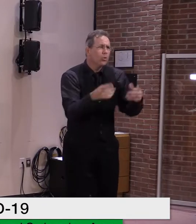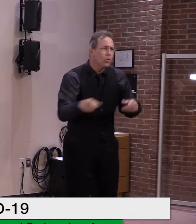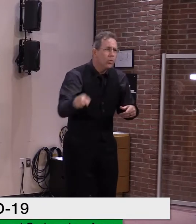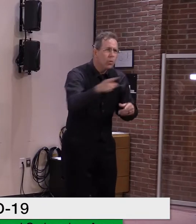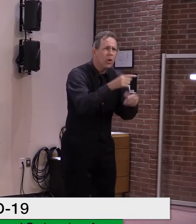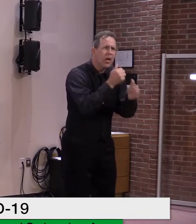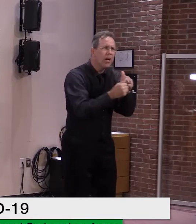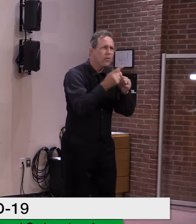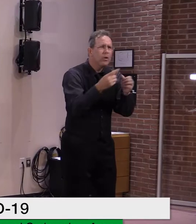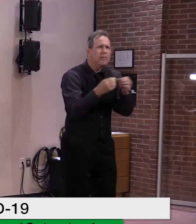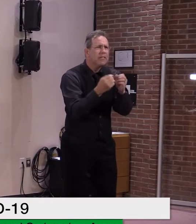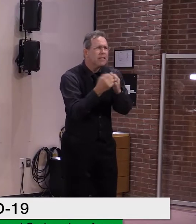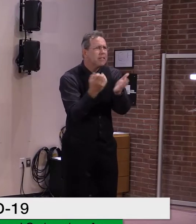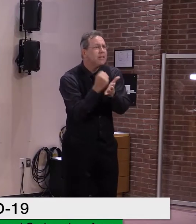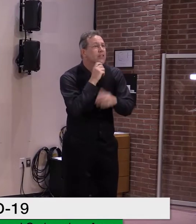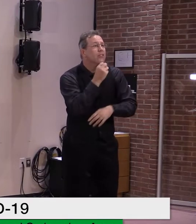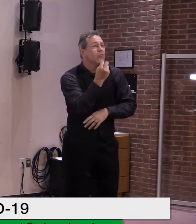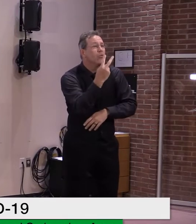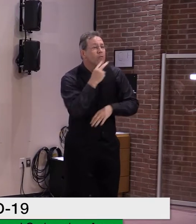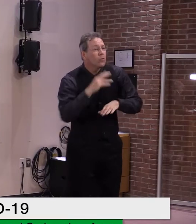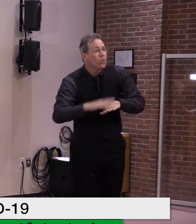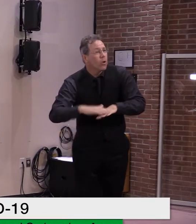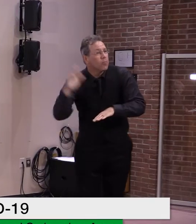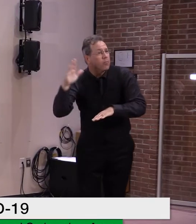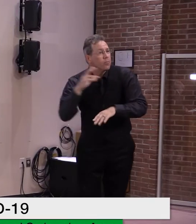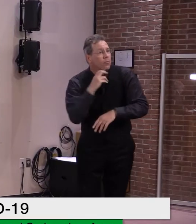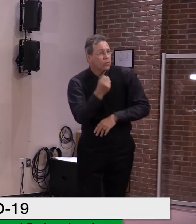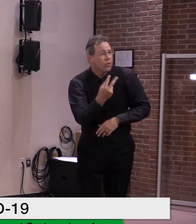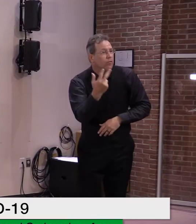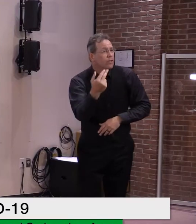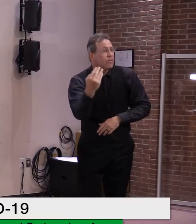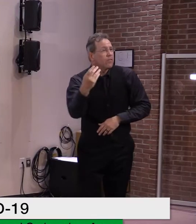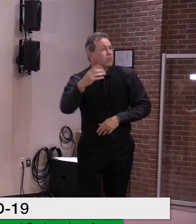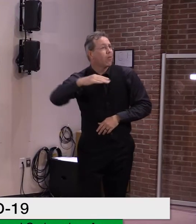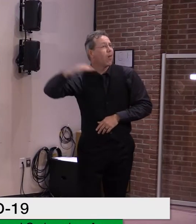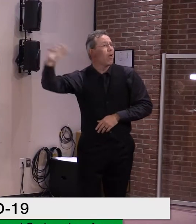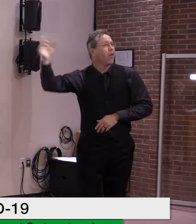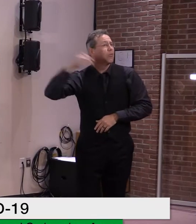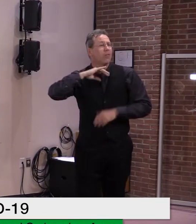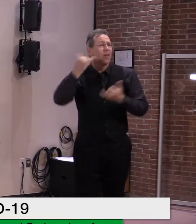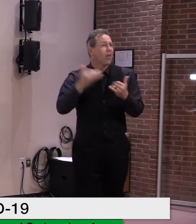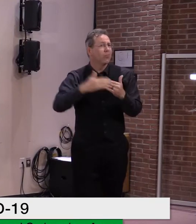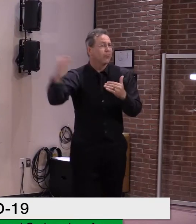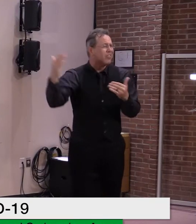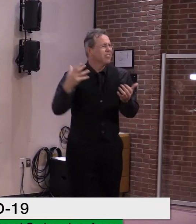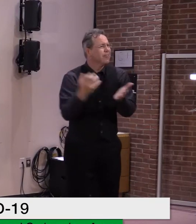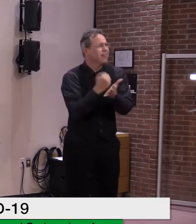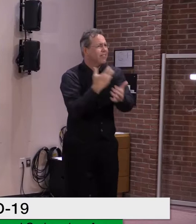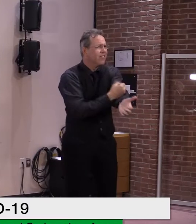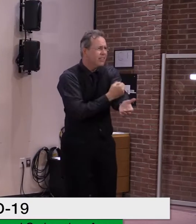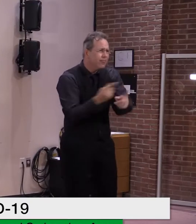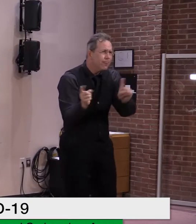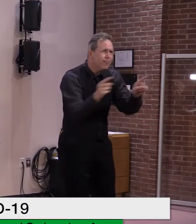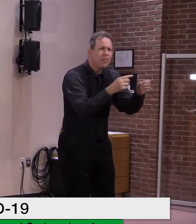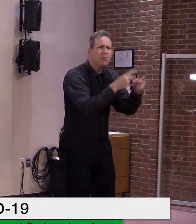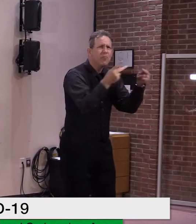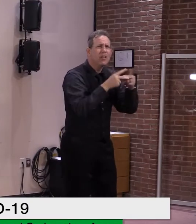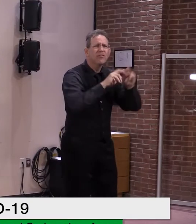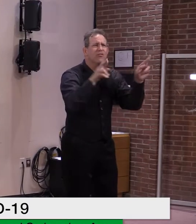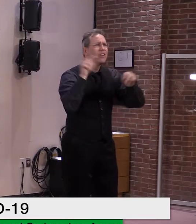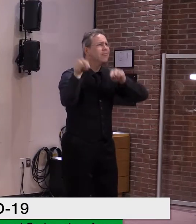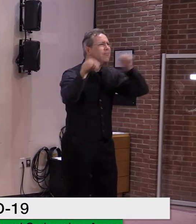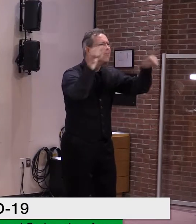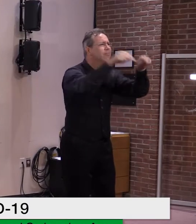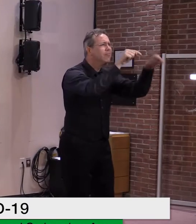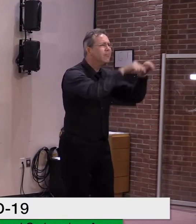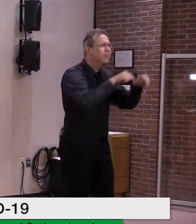take advantage of the many convenient opportunities statewide to get your shot. Please do your part to protect yourself,